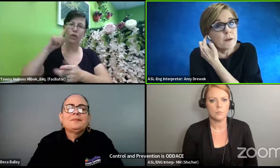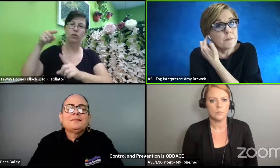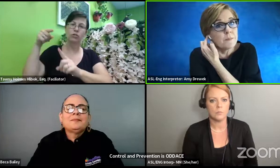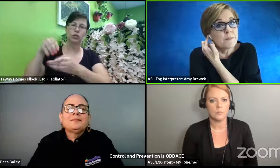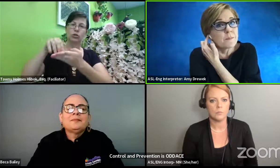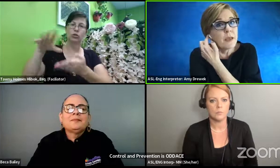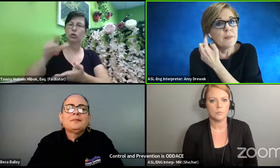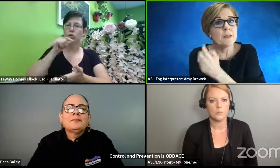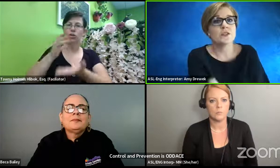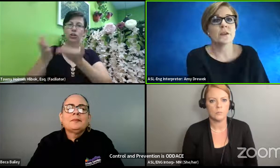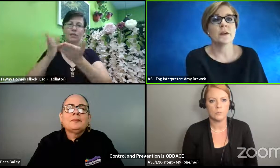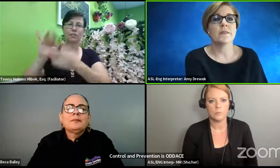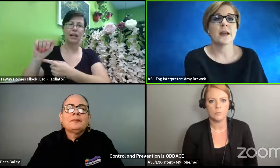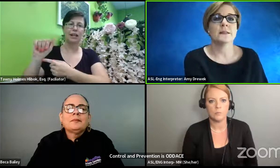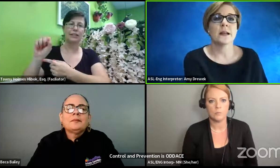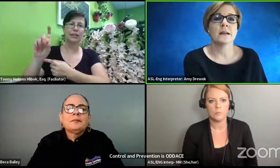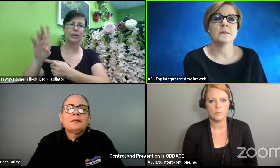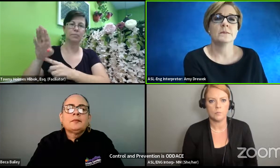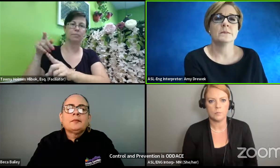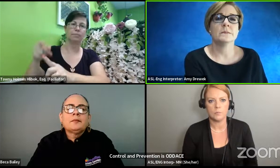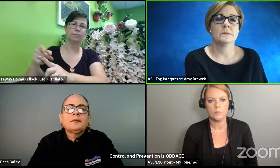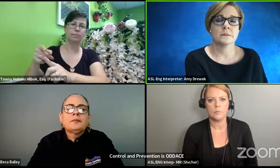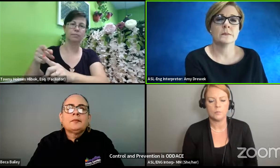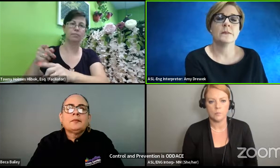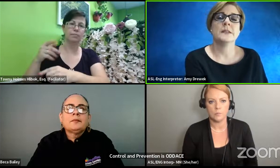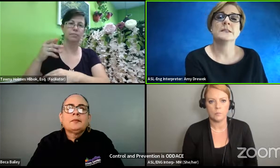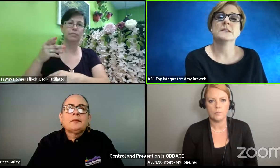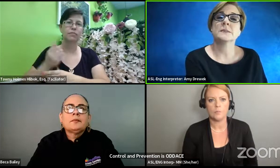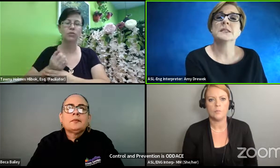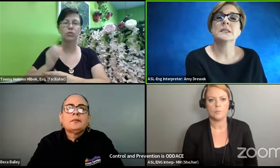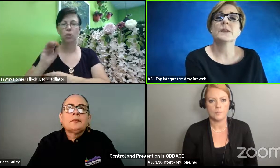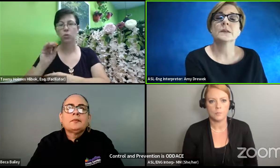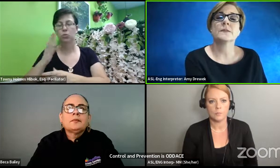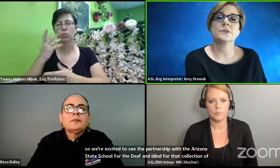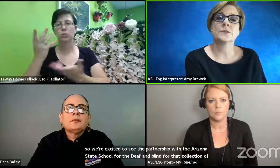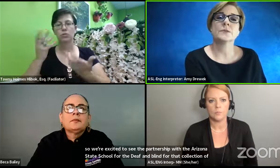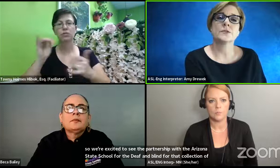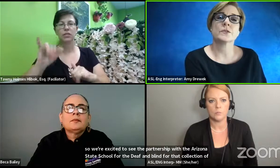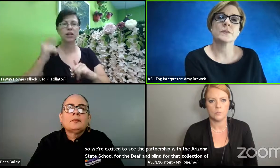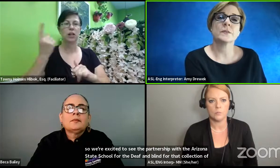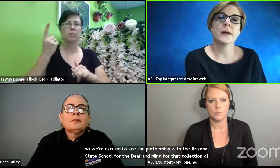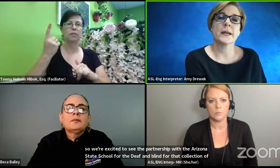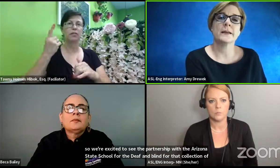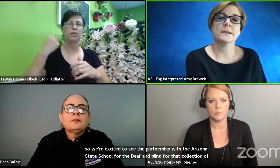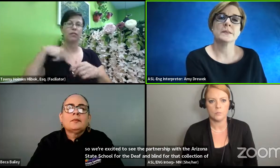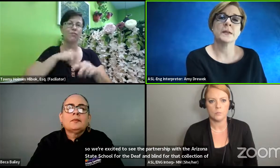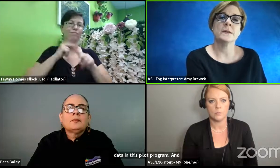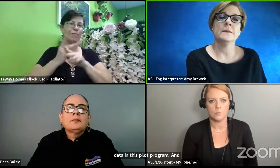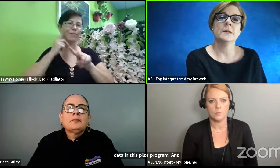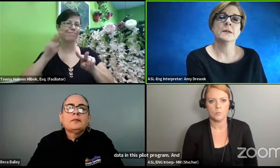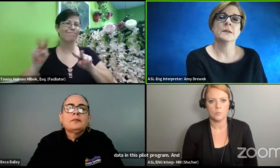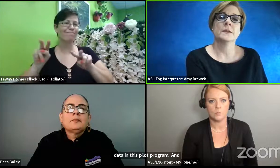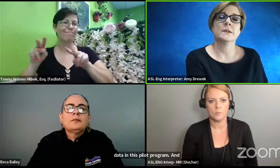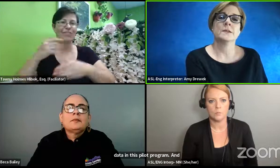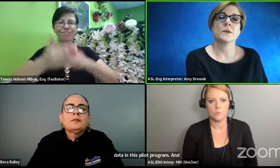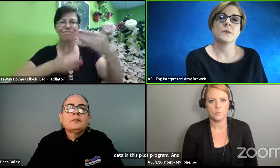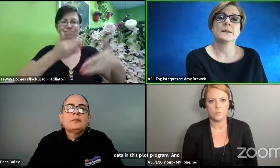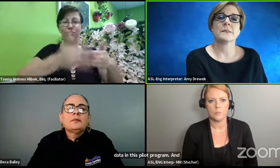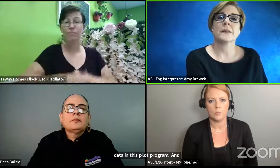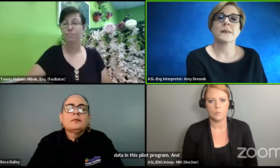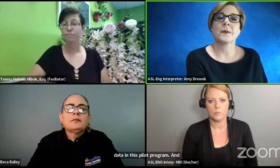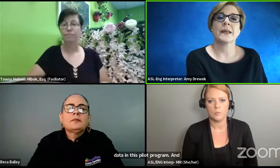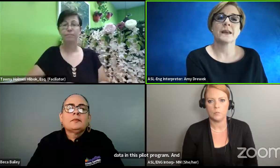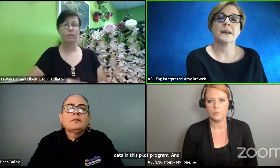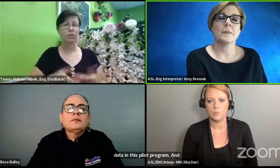pilot program and then sharing of that data. This is specifically for students served by ASDB.